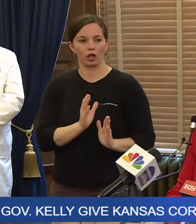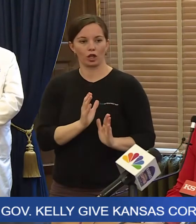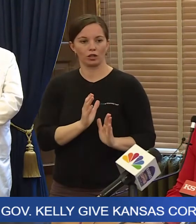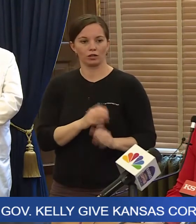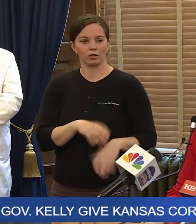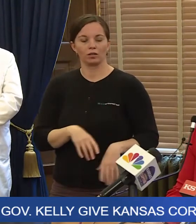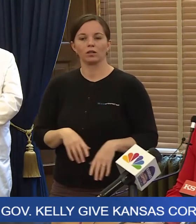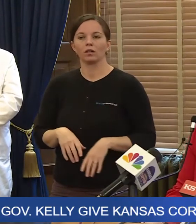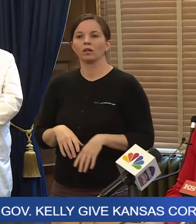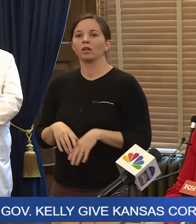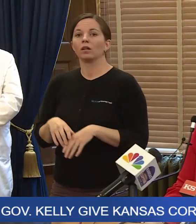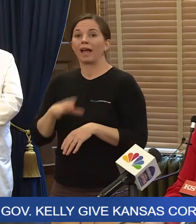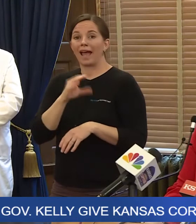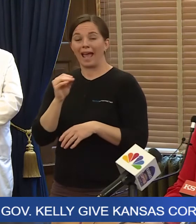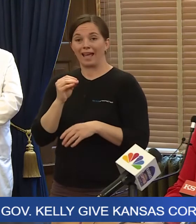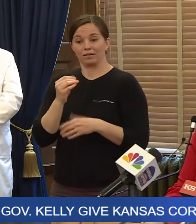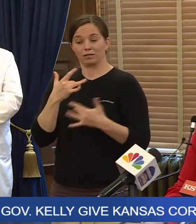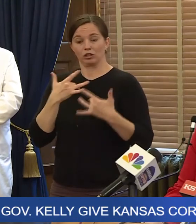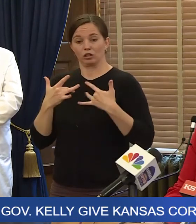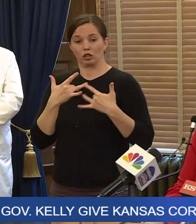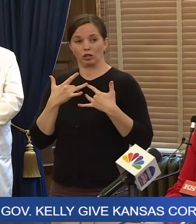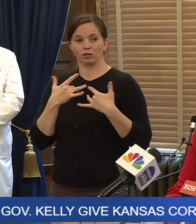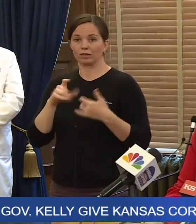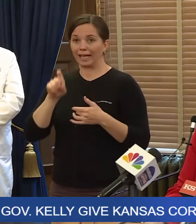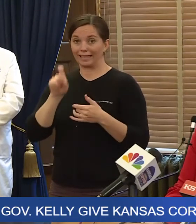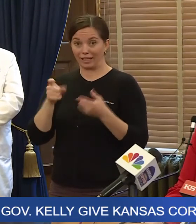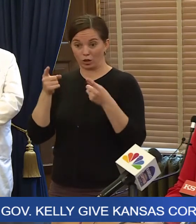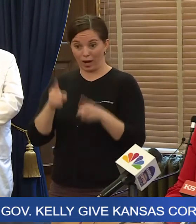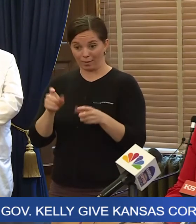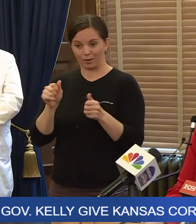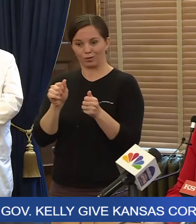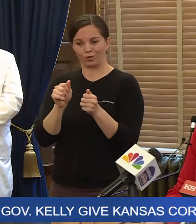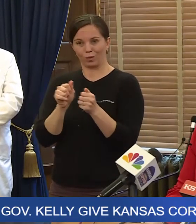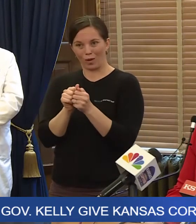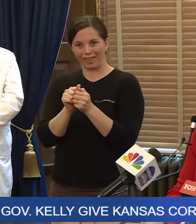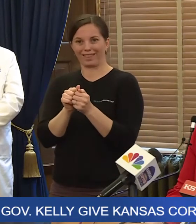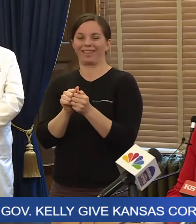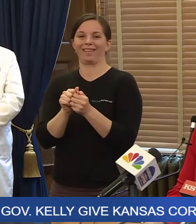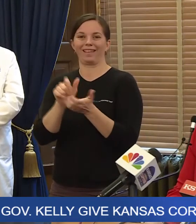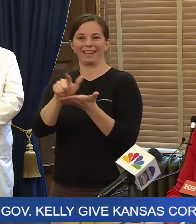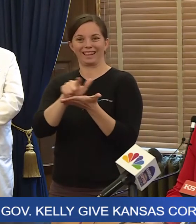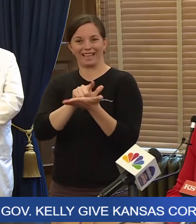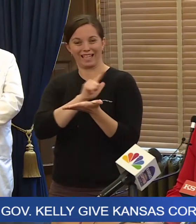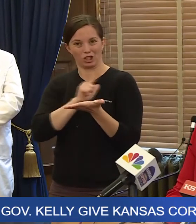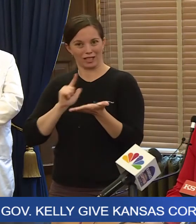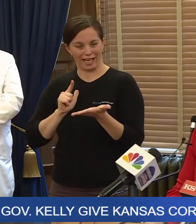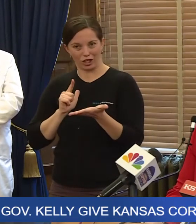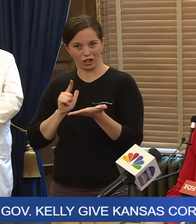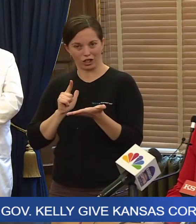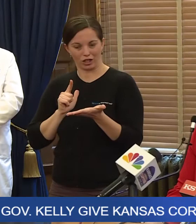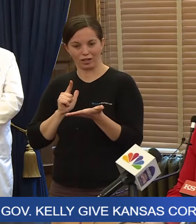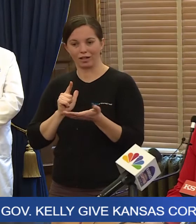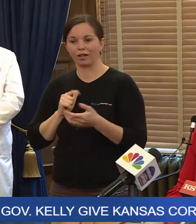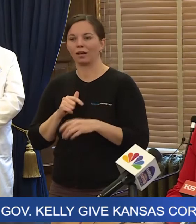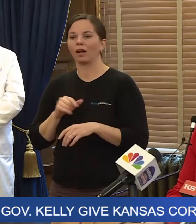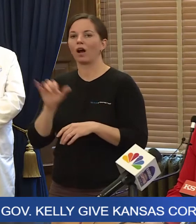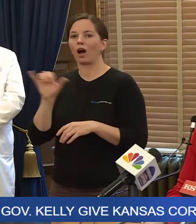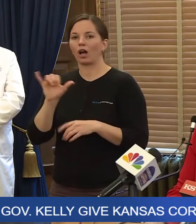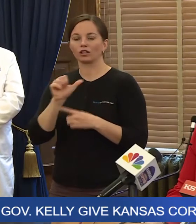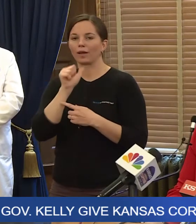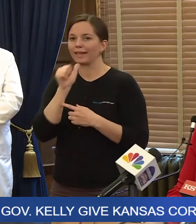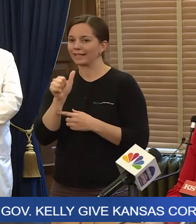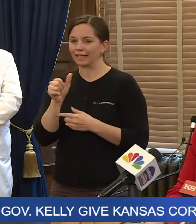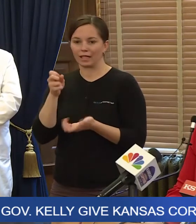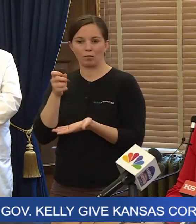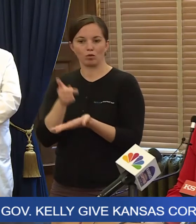two of his concerns were, one, this was needed to be done in the legislature, and two, did not approve of the retroactive going